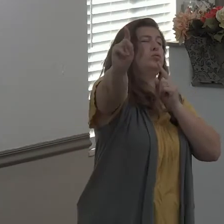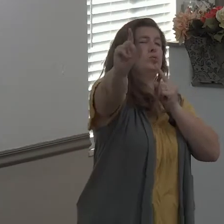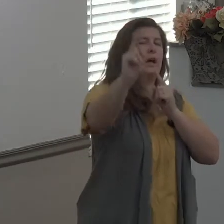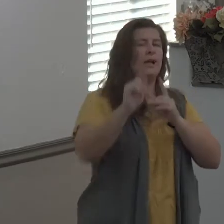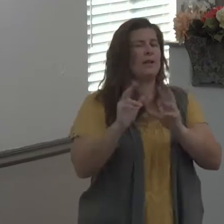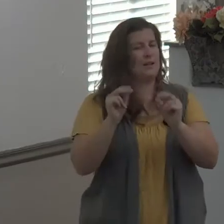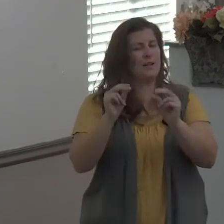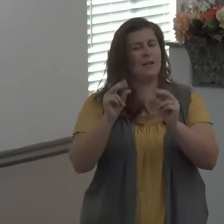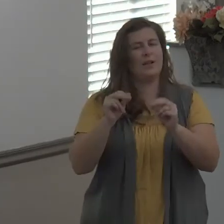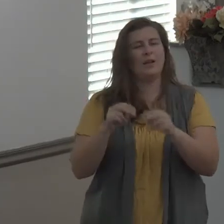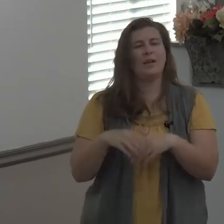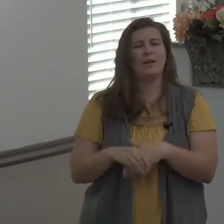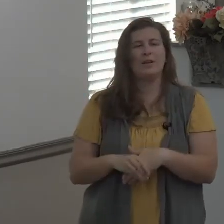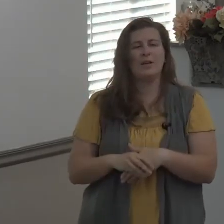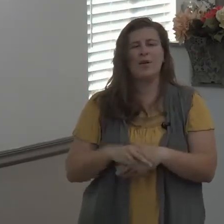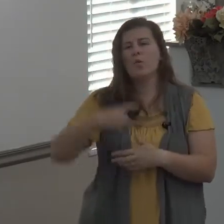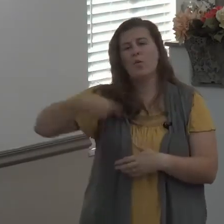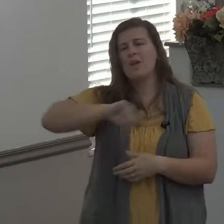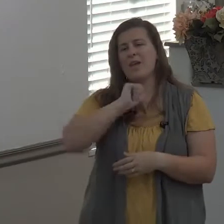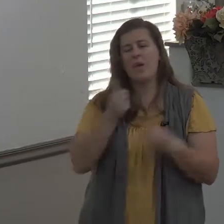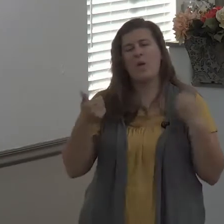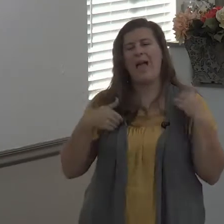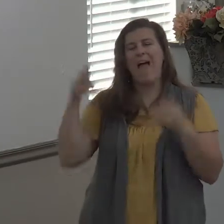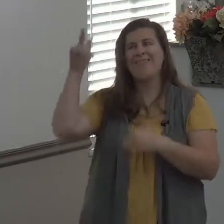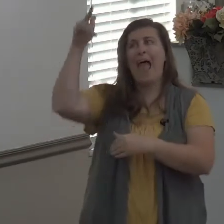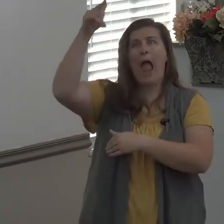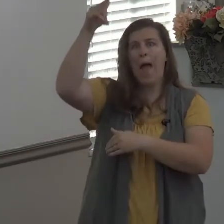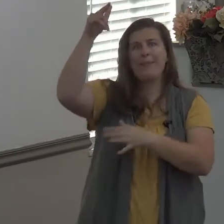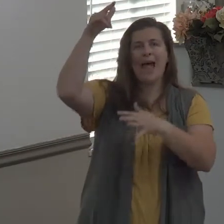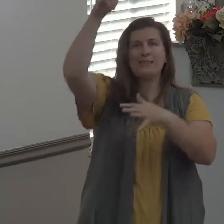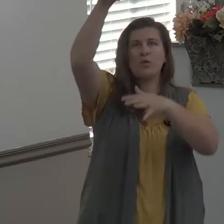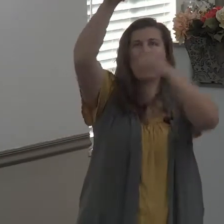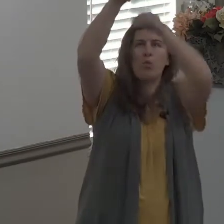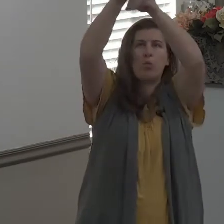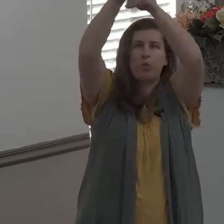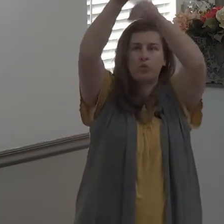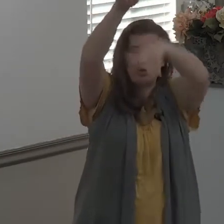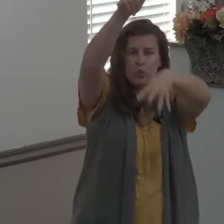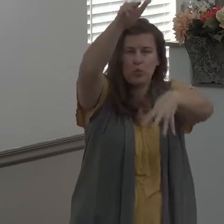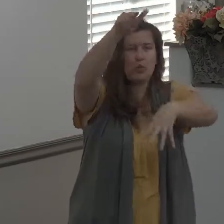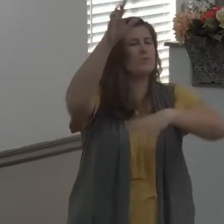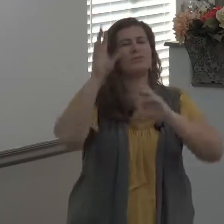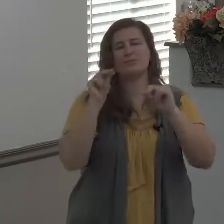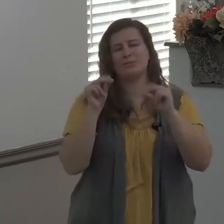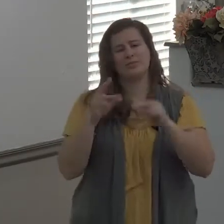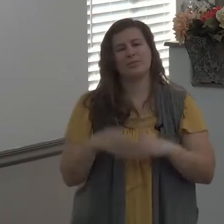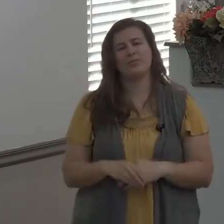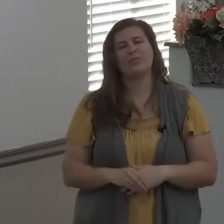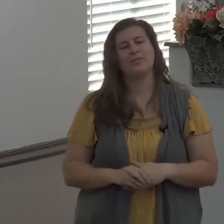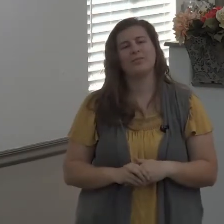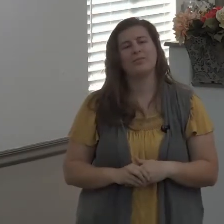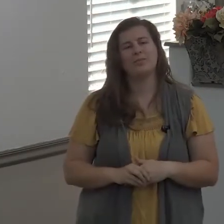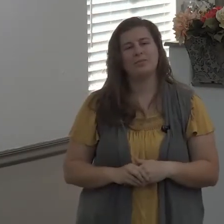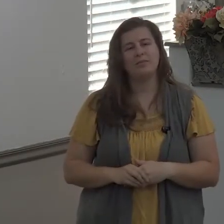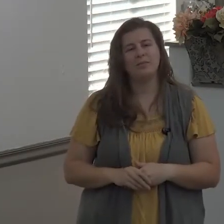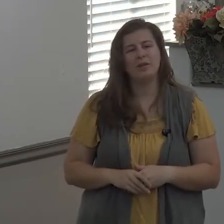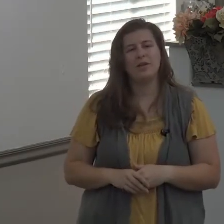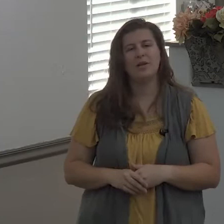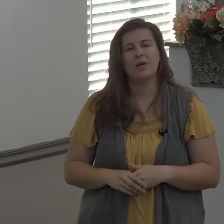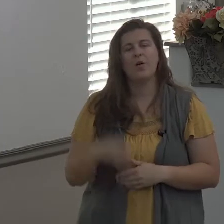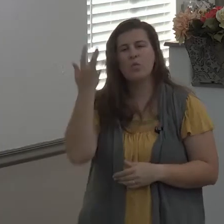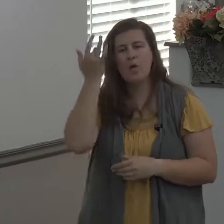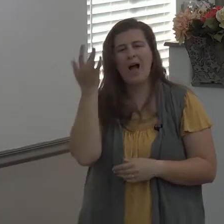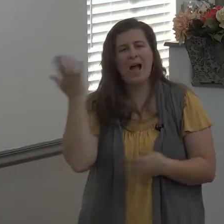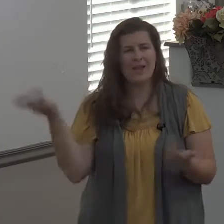long-range munitions. There's no calling in the Air Force. We need cover. We need airplanes coming in and bombing